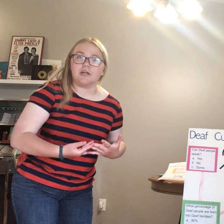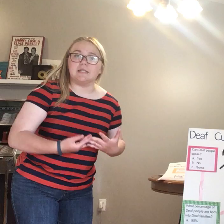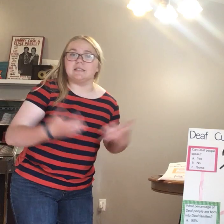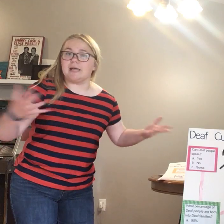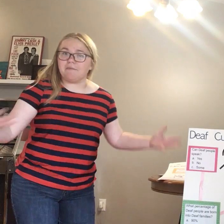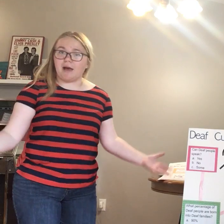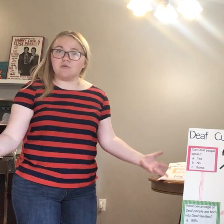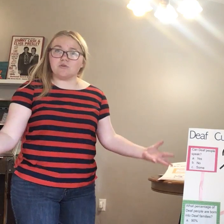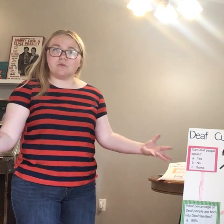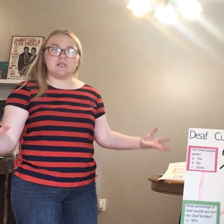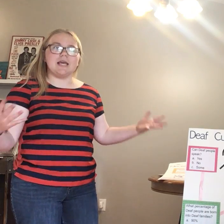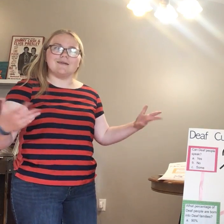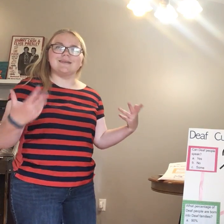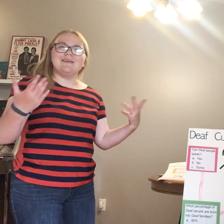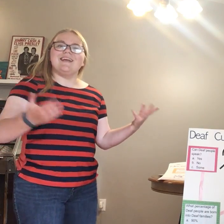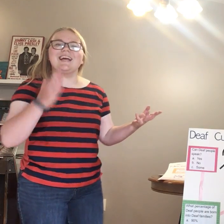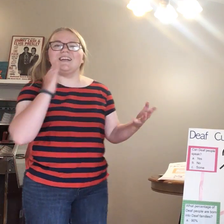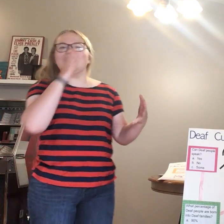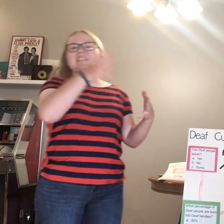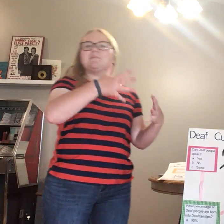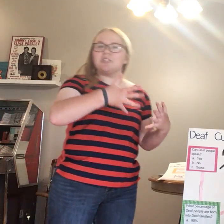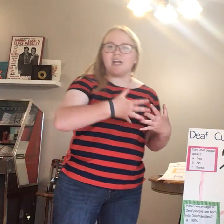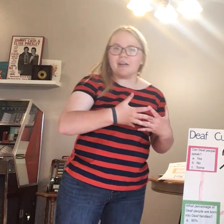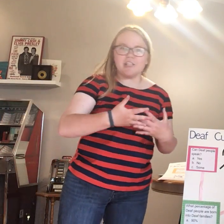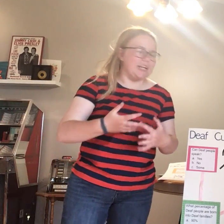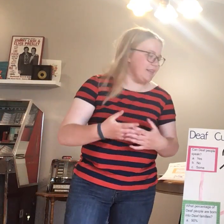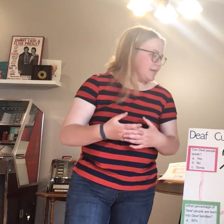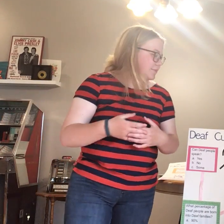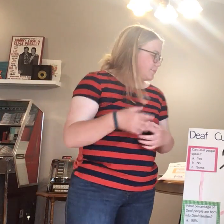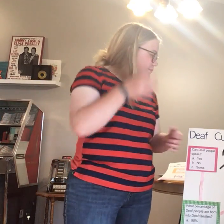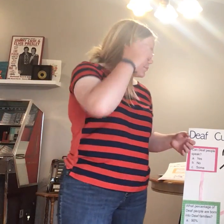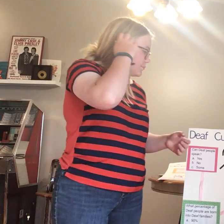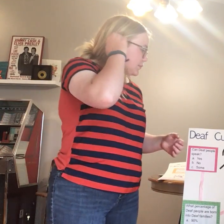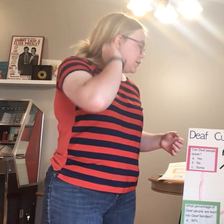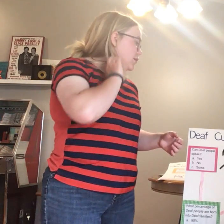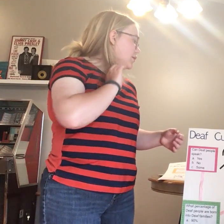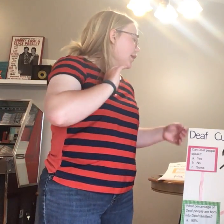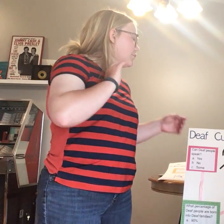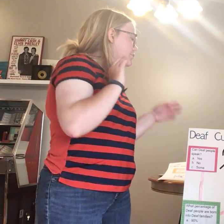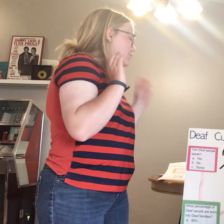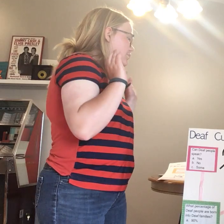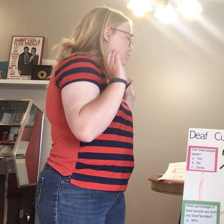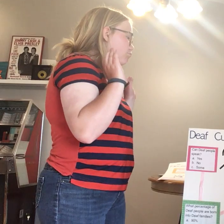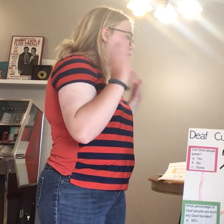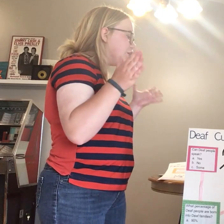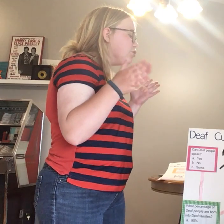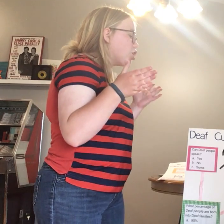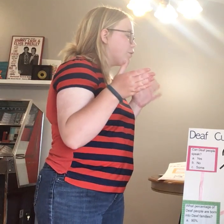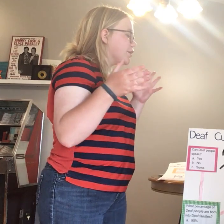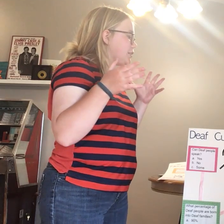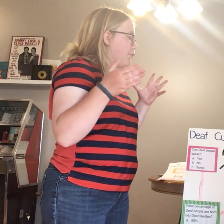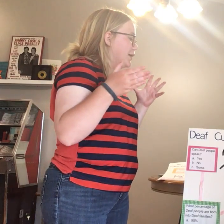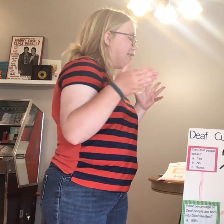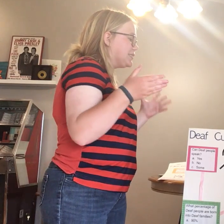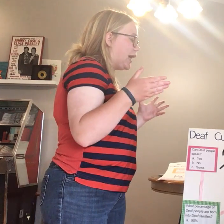into deaf households. Again, it kind of like skips a generation, I think. Okay, where do you look where someone is